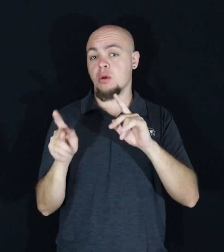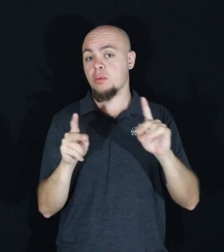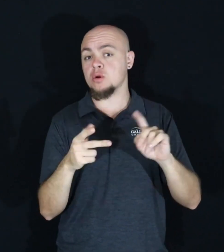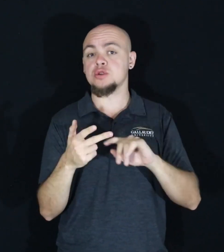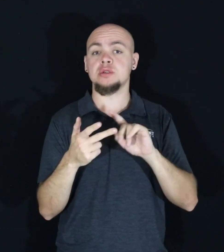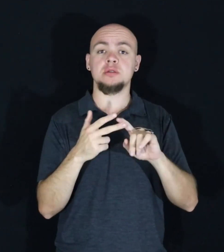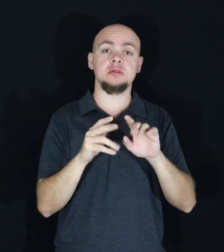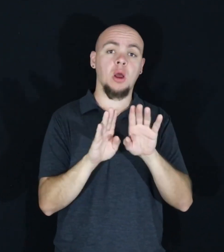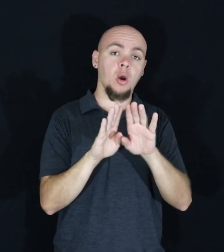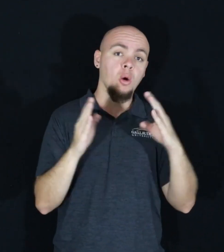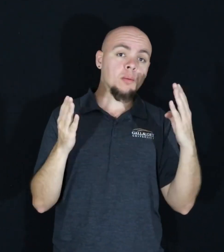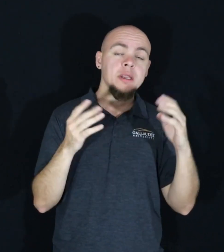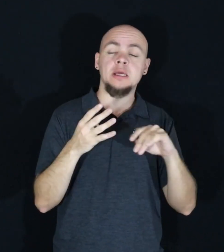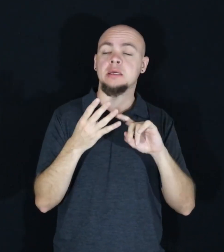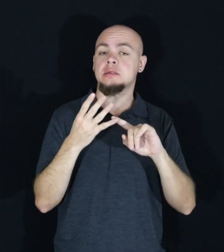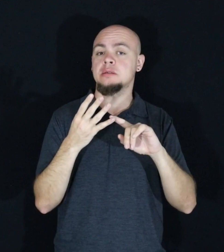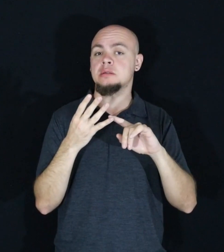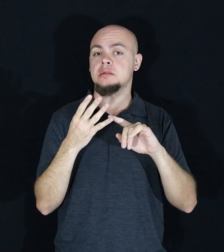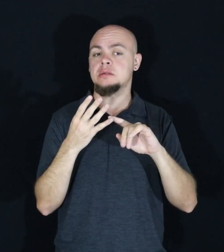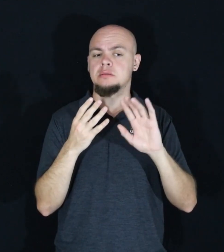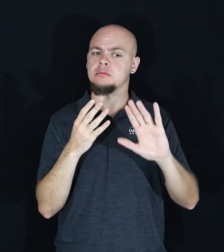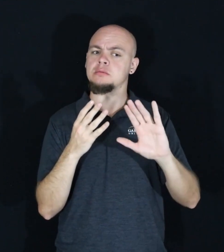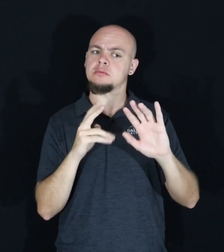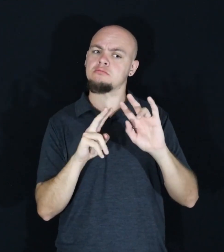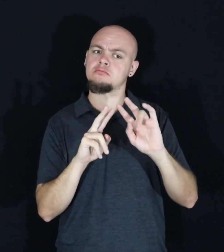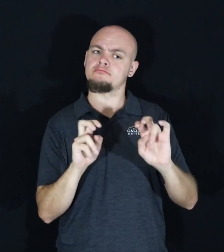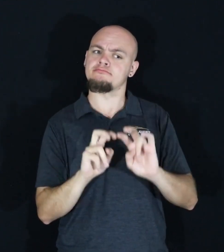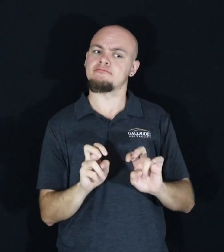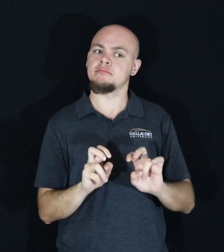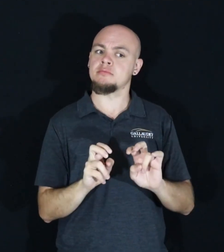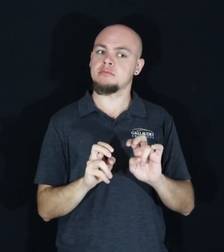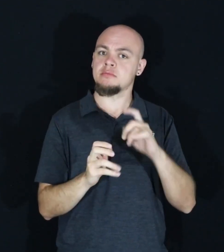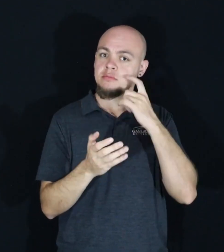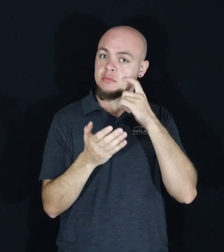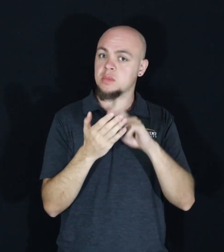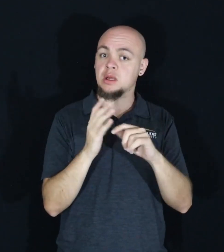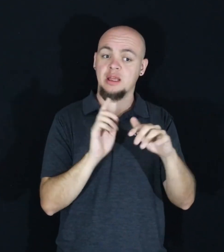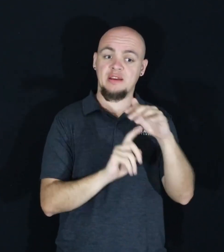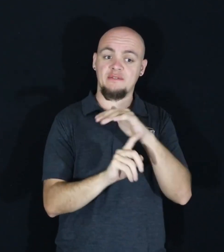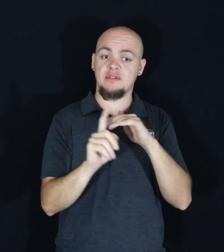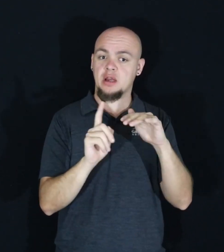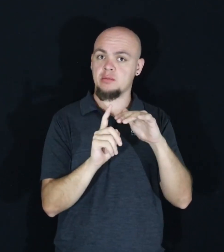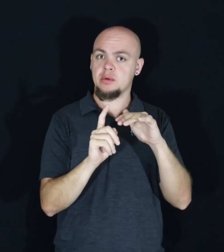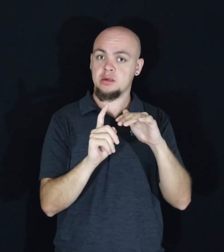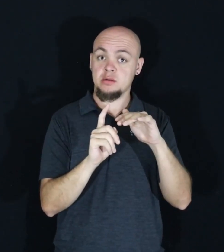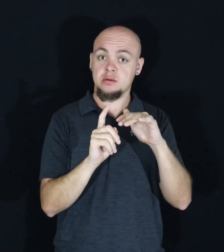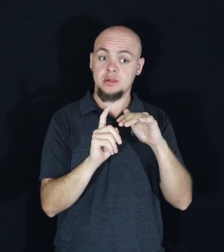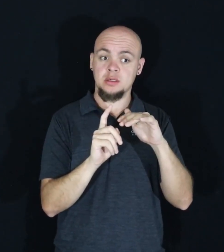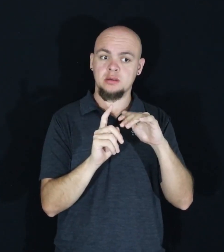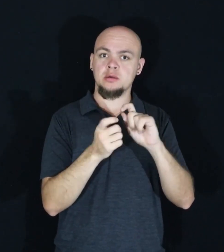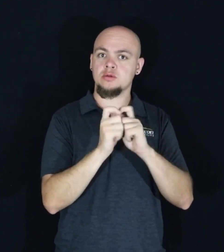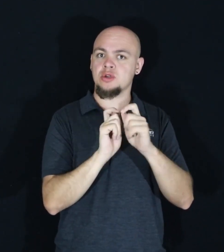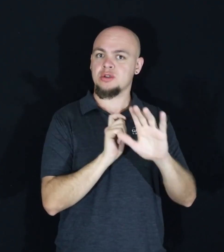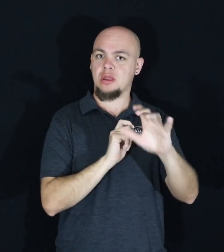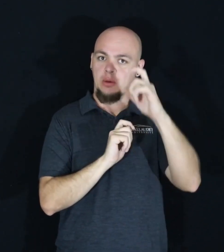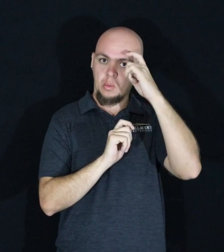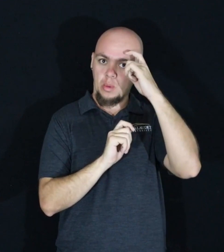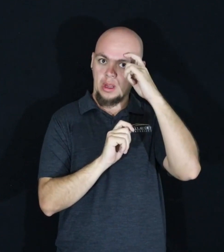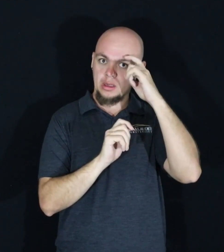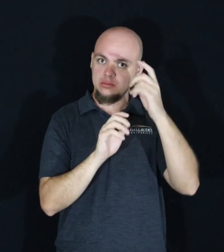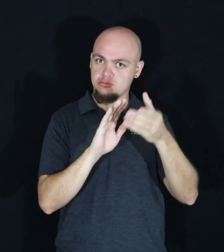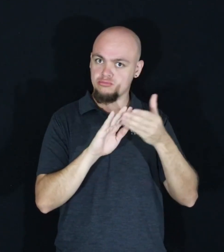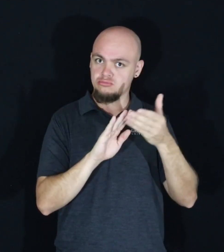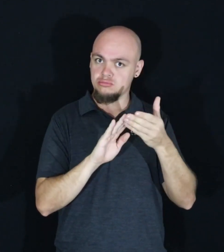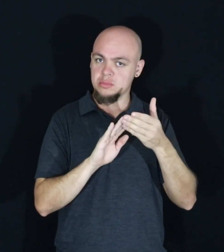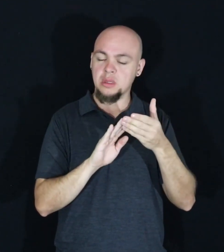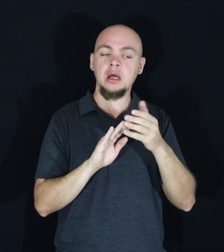we very quickly realized that the changes in the environment changed the brain dynamic. But along